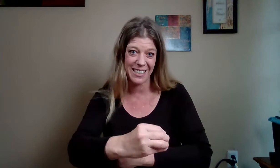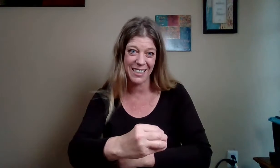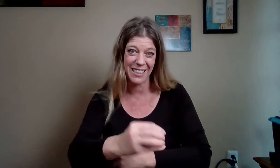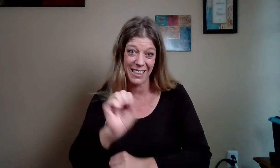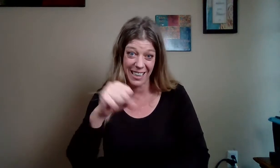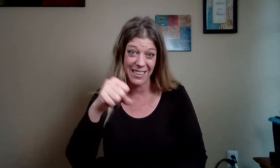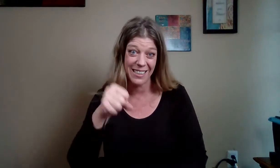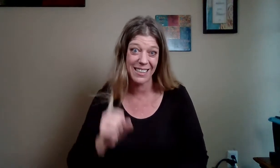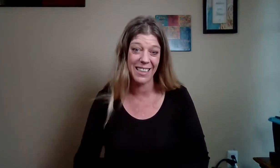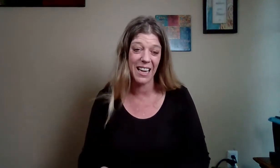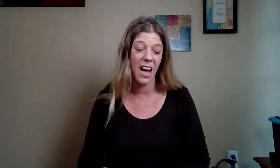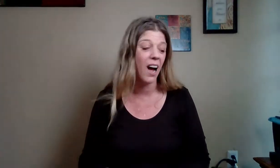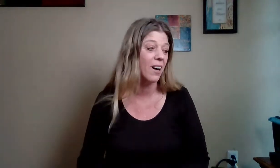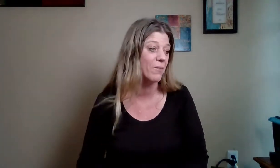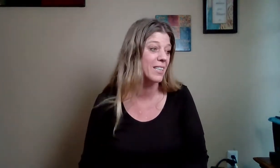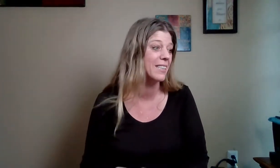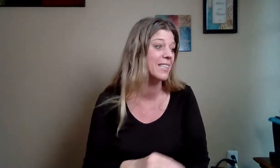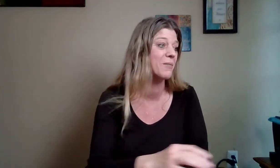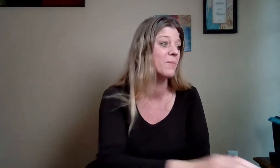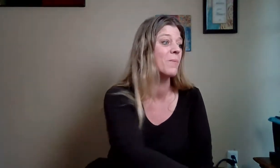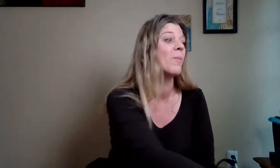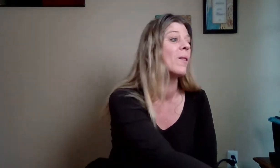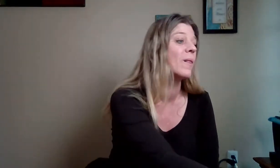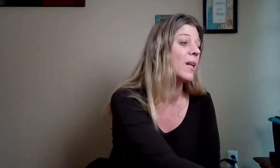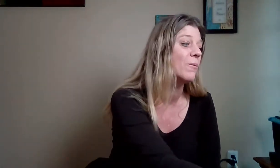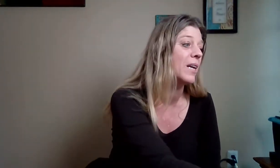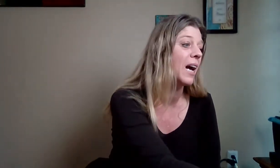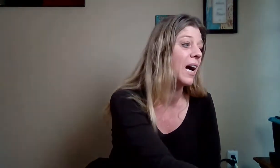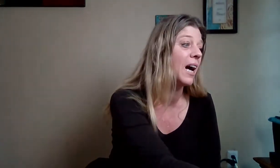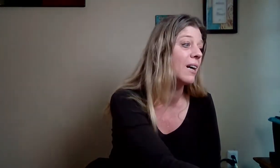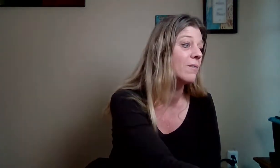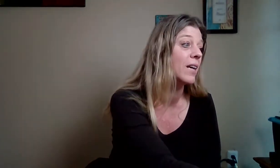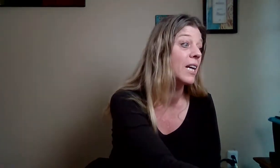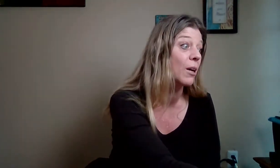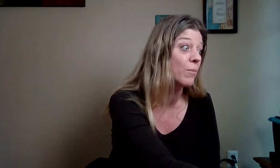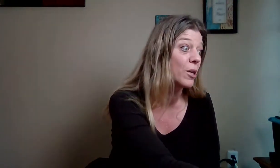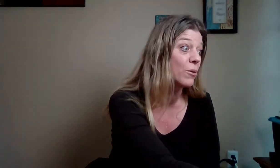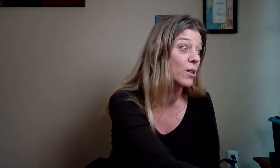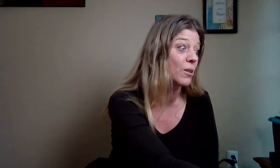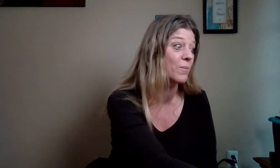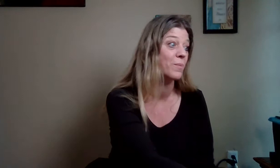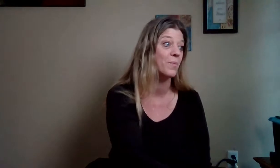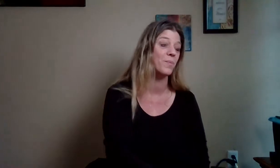Office. Yes? Office. Then we have computer.